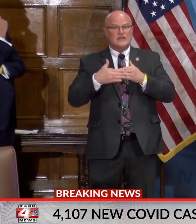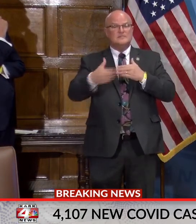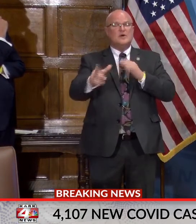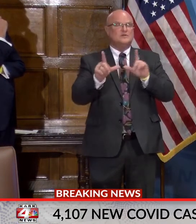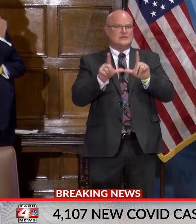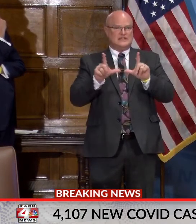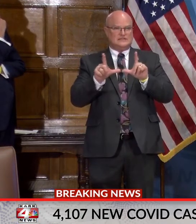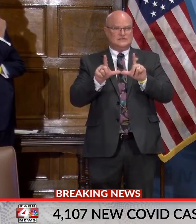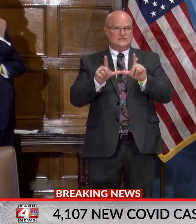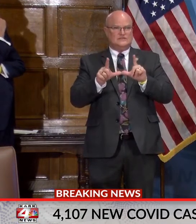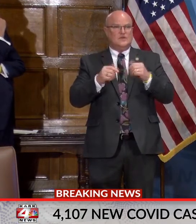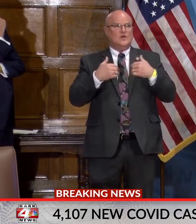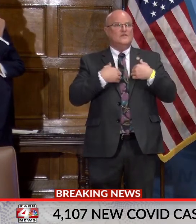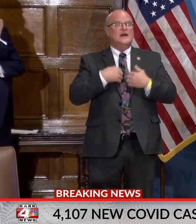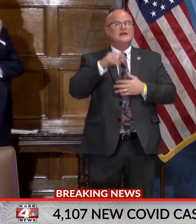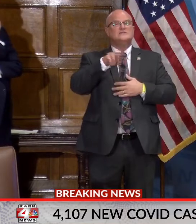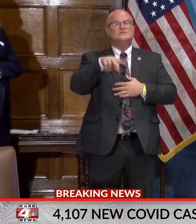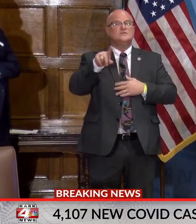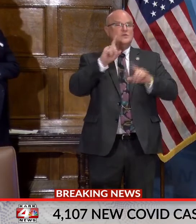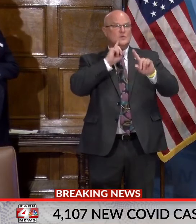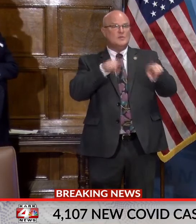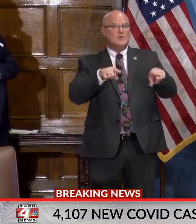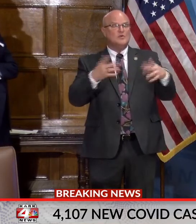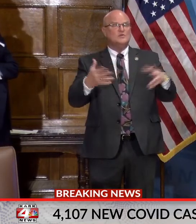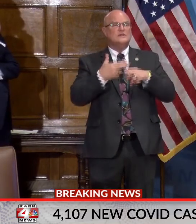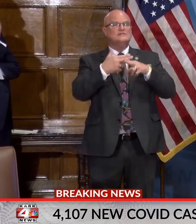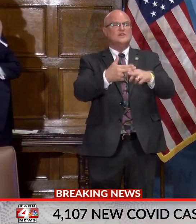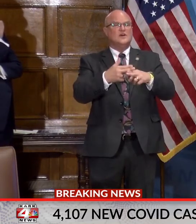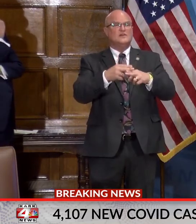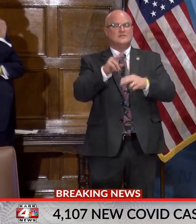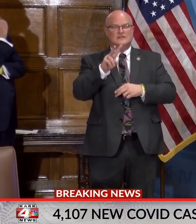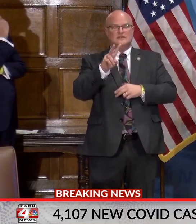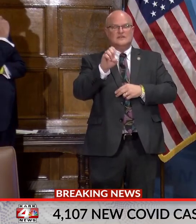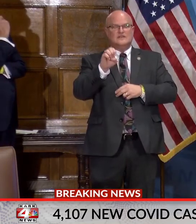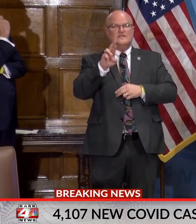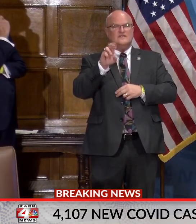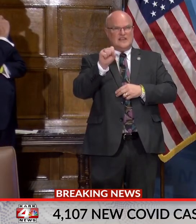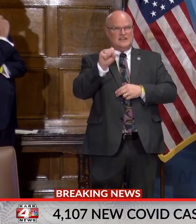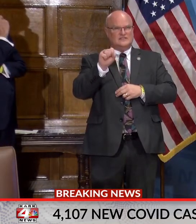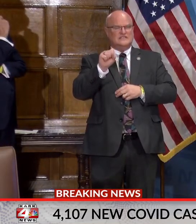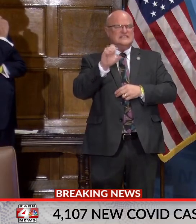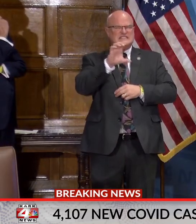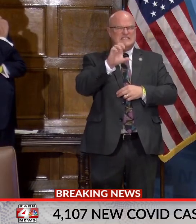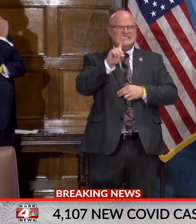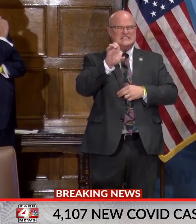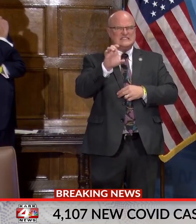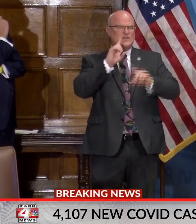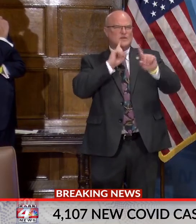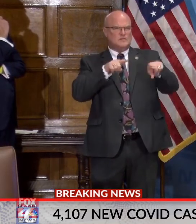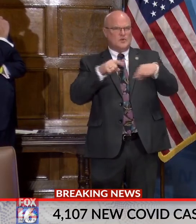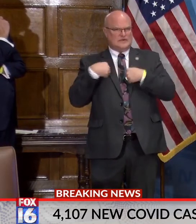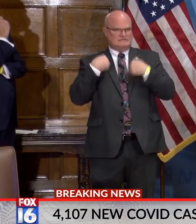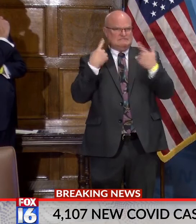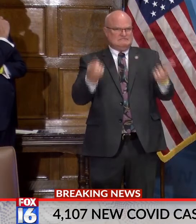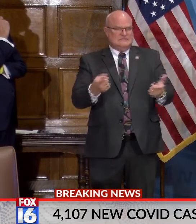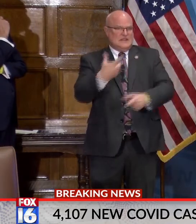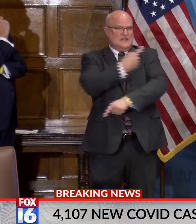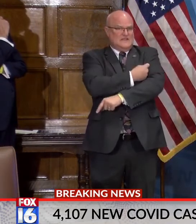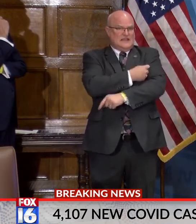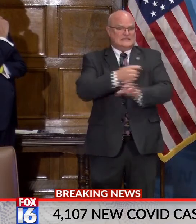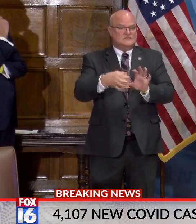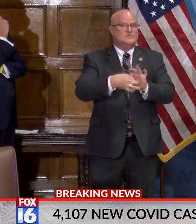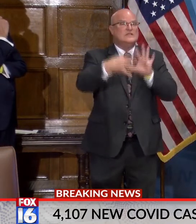phase. We have had 22 reports to what's called VAERS, that is the CDC reporting system. Since this vaccine has been